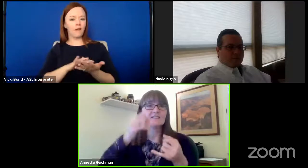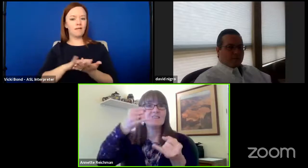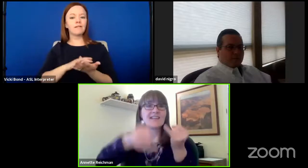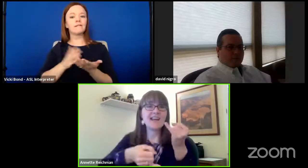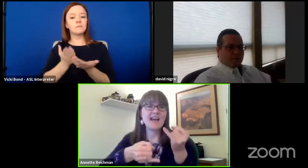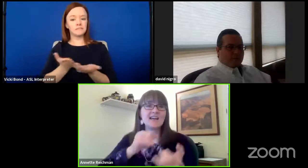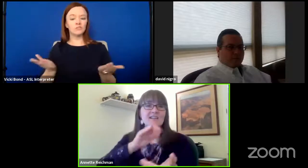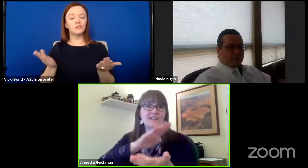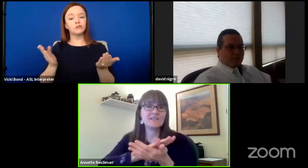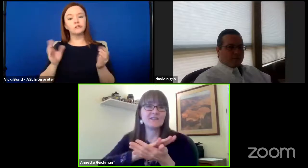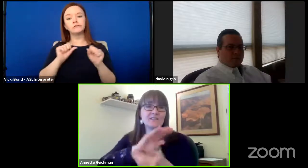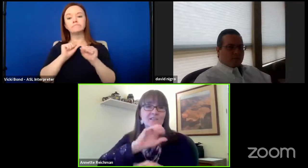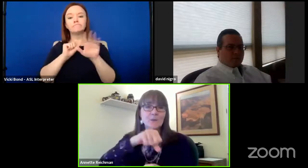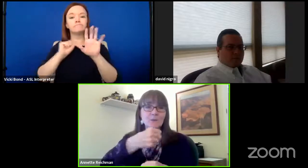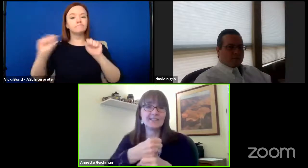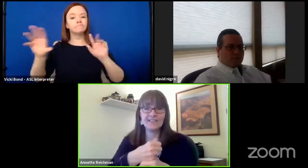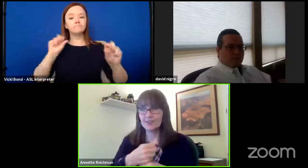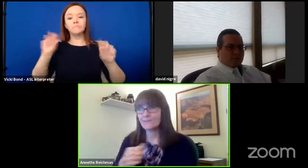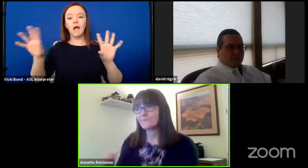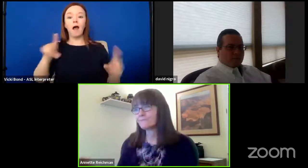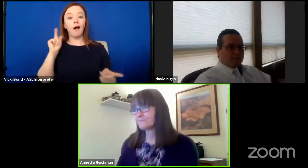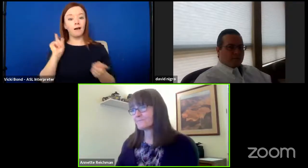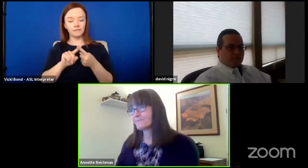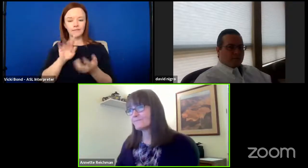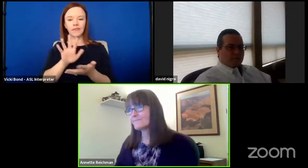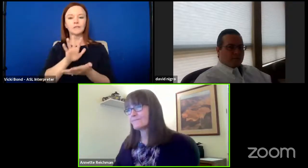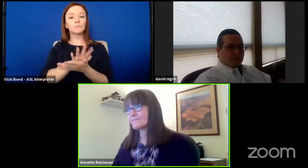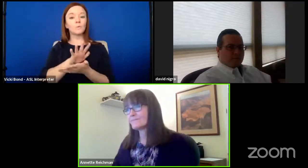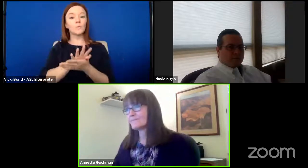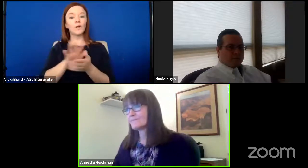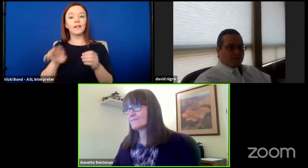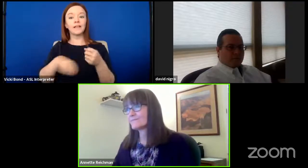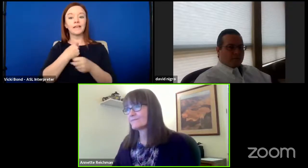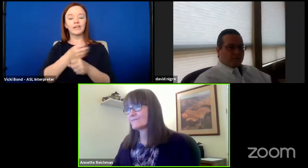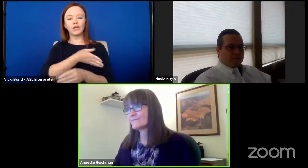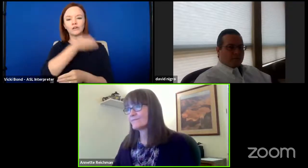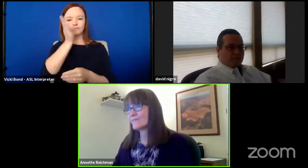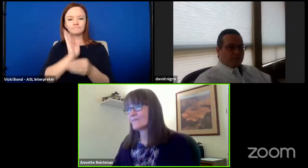materials until the end of the school year.